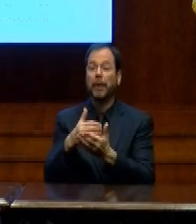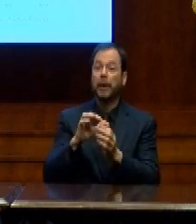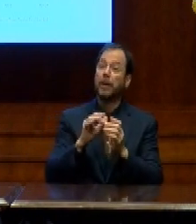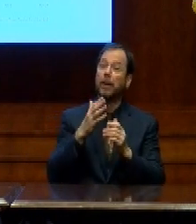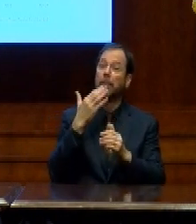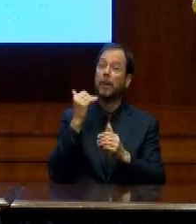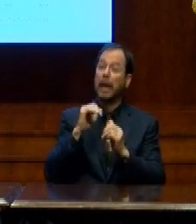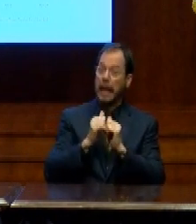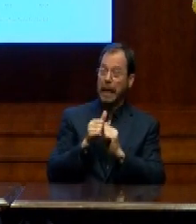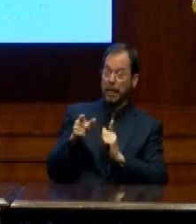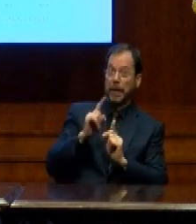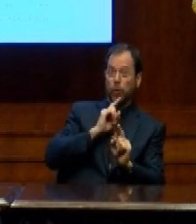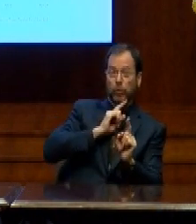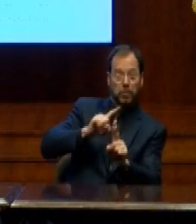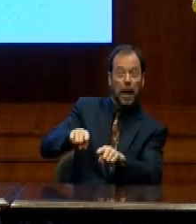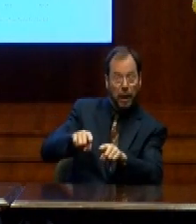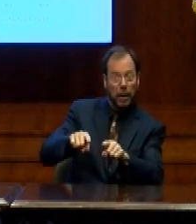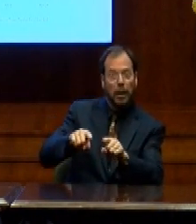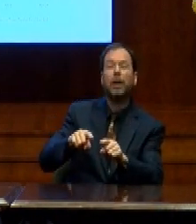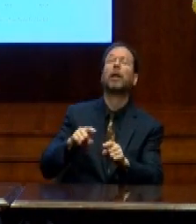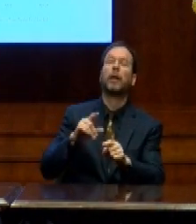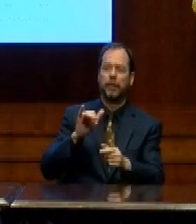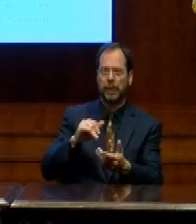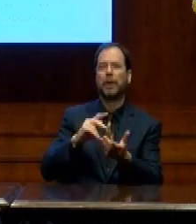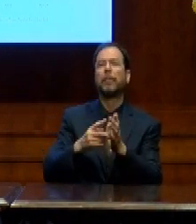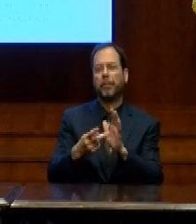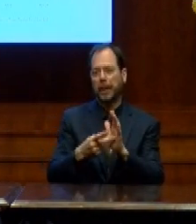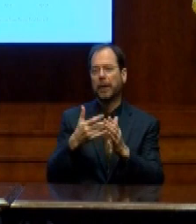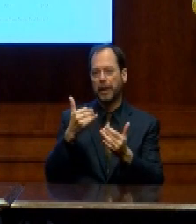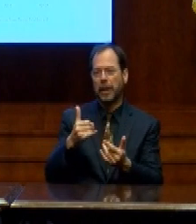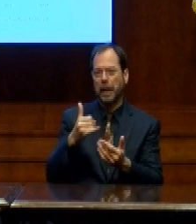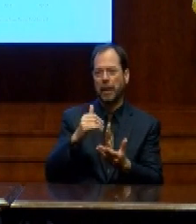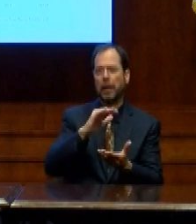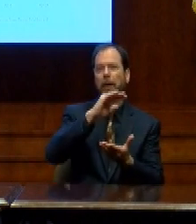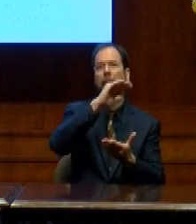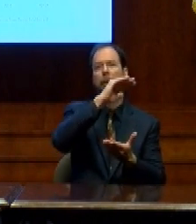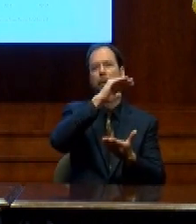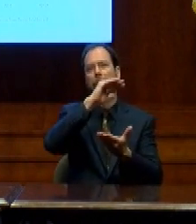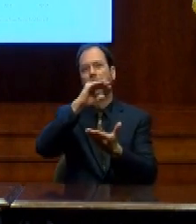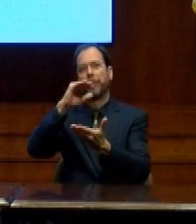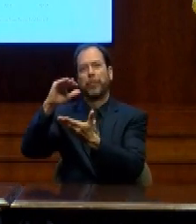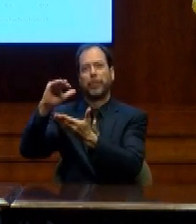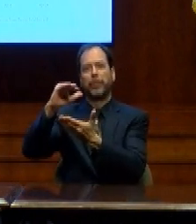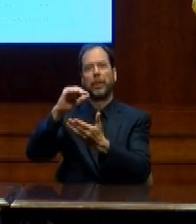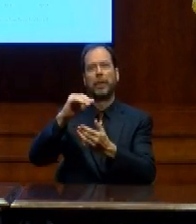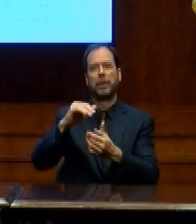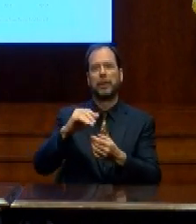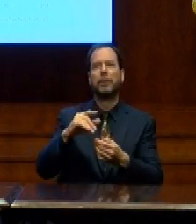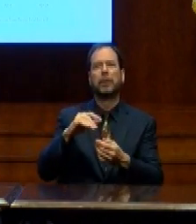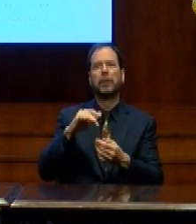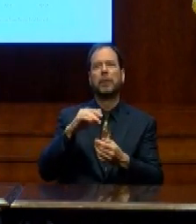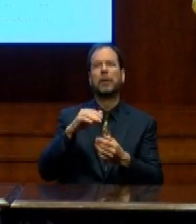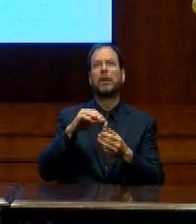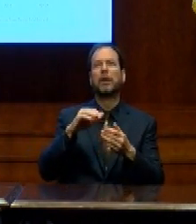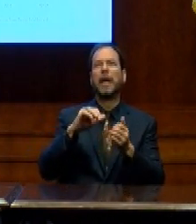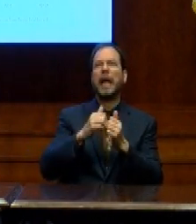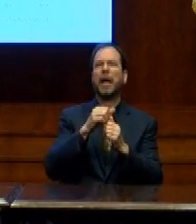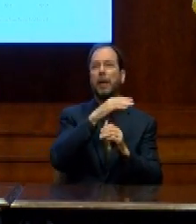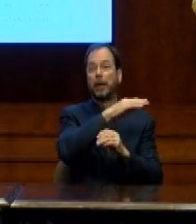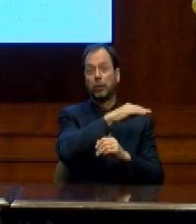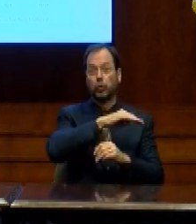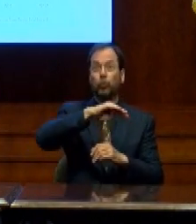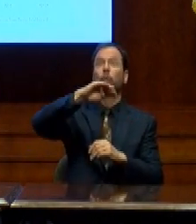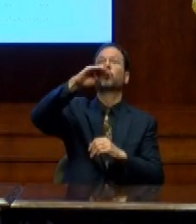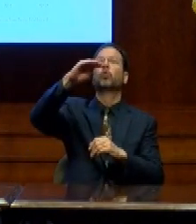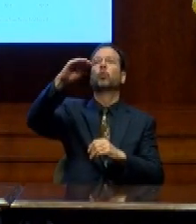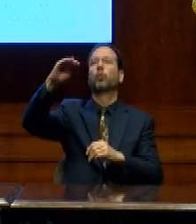because of the way that Denton County has responded, that has led to a decrease in the angle of the